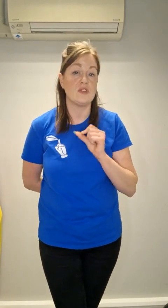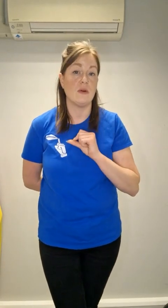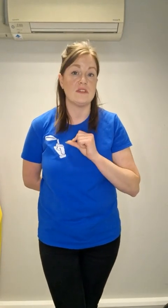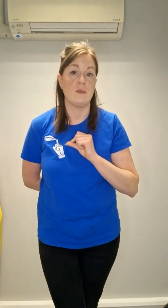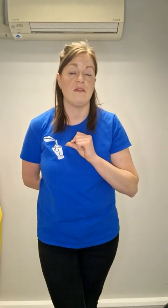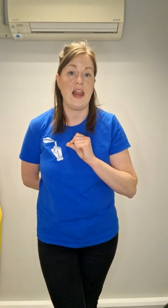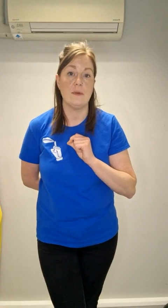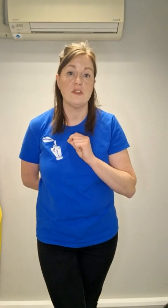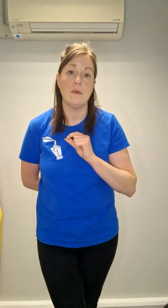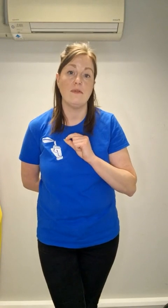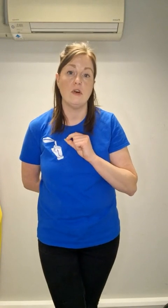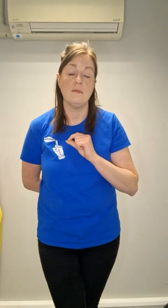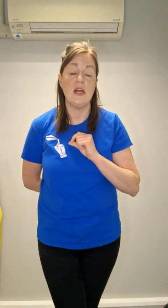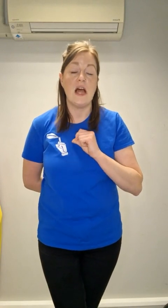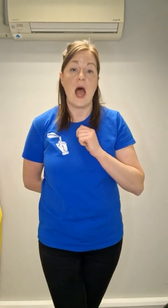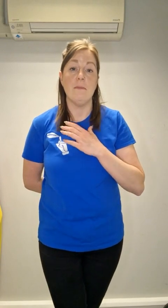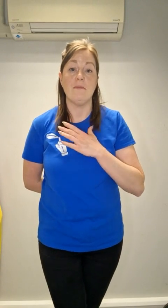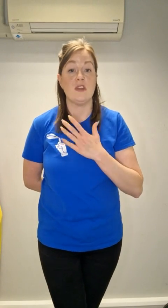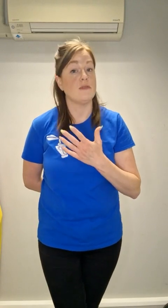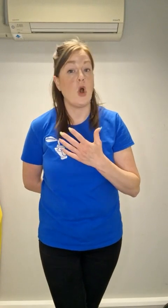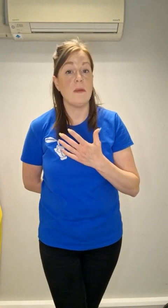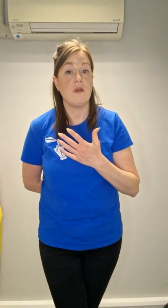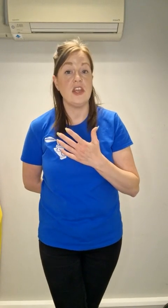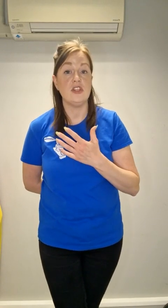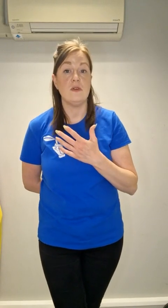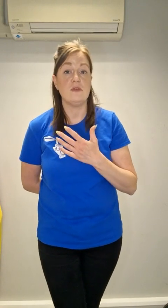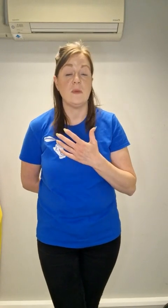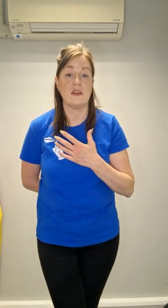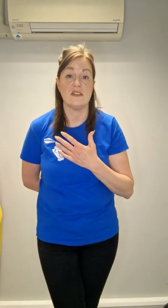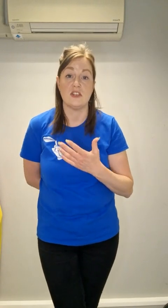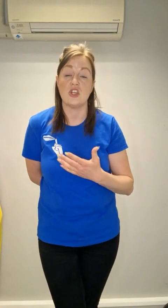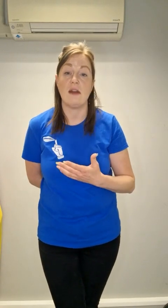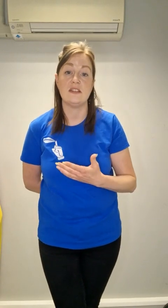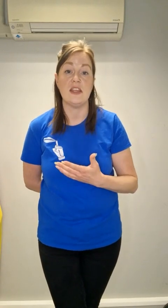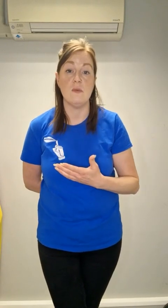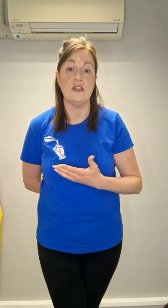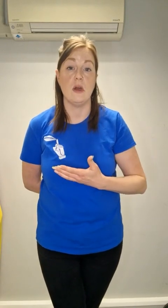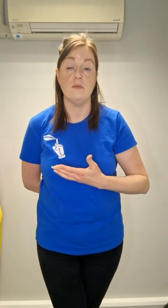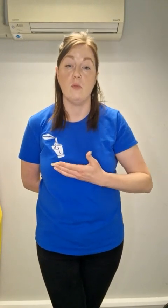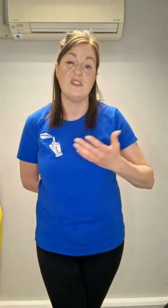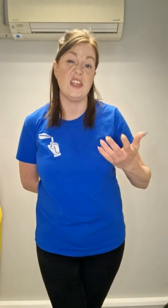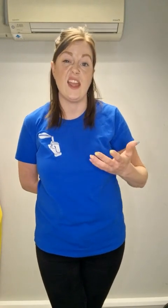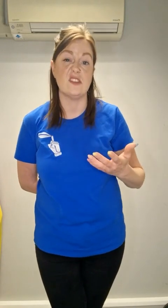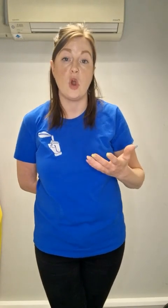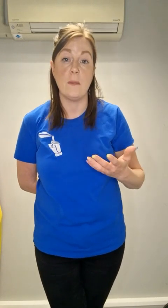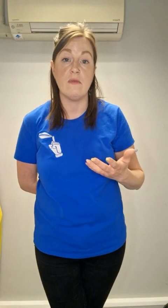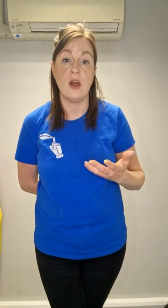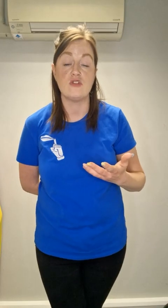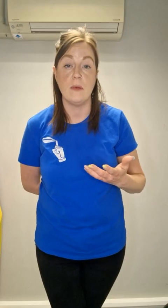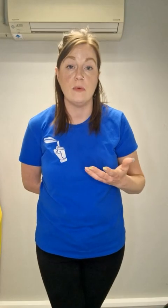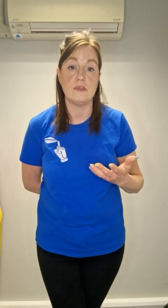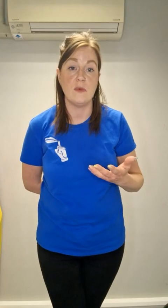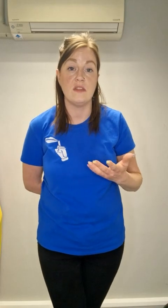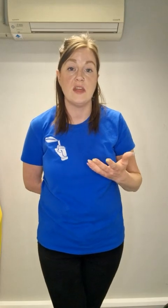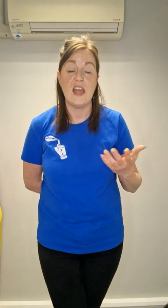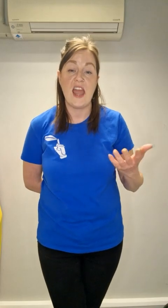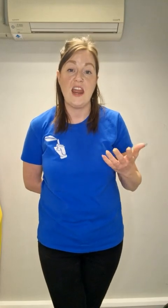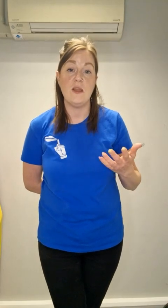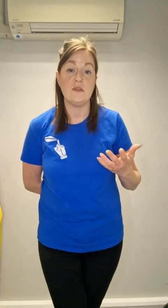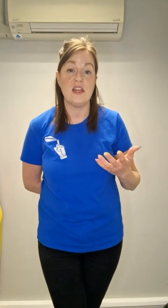songs that we're allowed to perform because of copyright issues, because as a charity we don't want to get into copyright troubles with anybody,